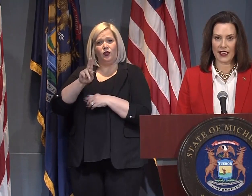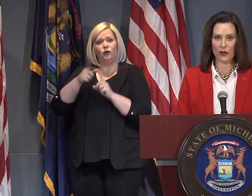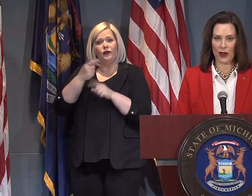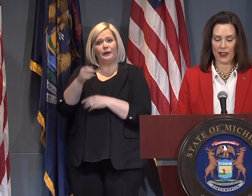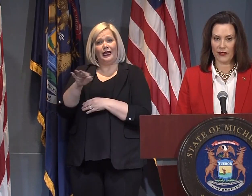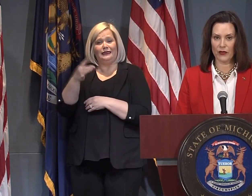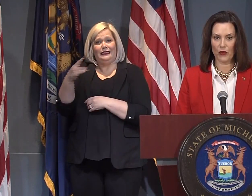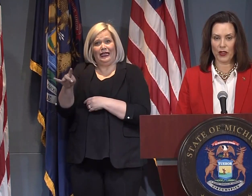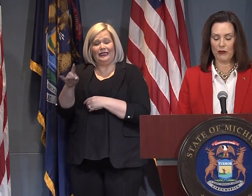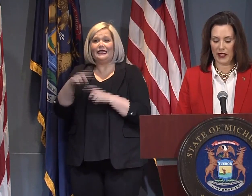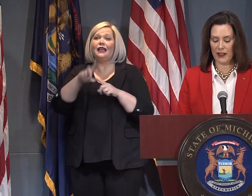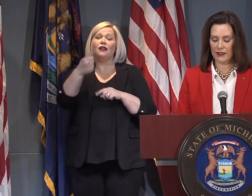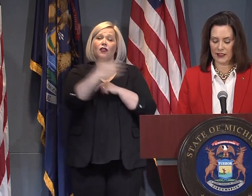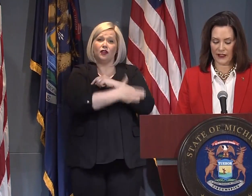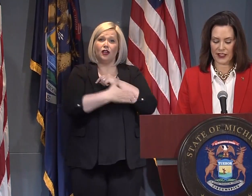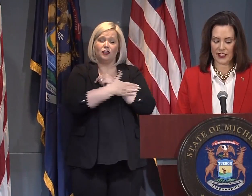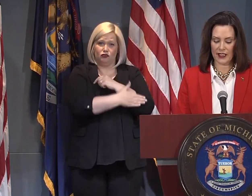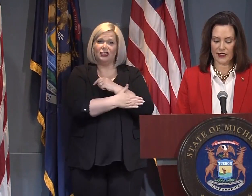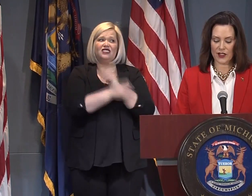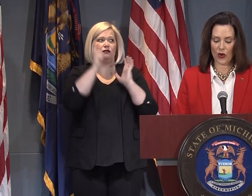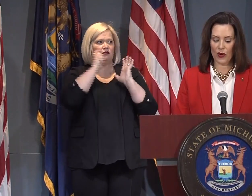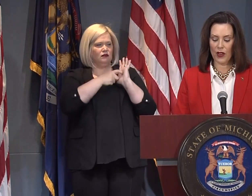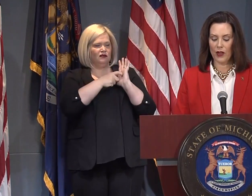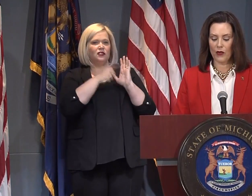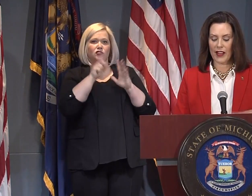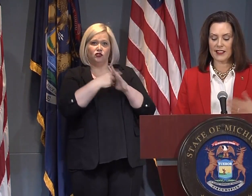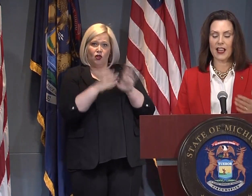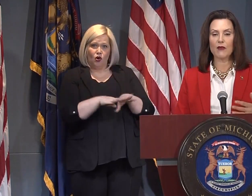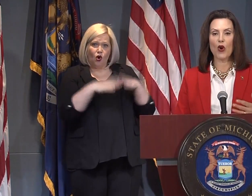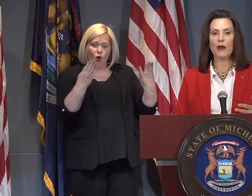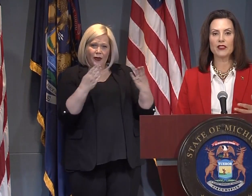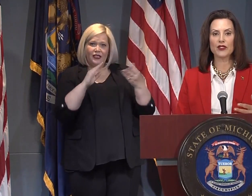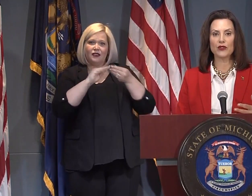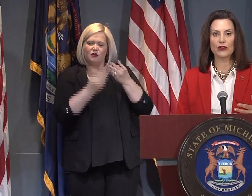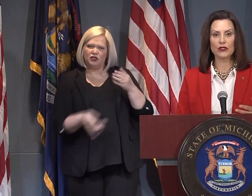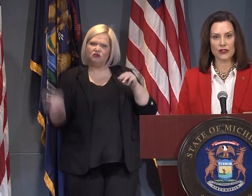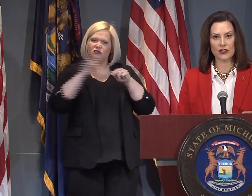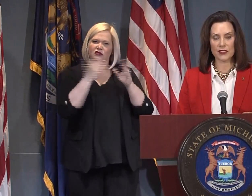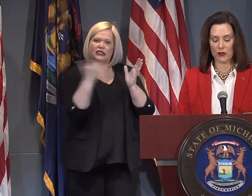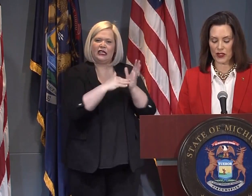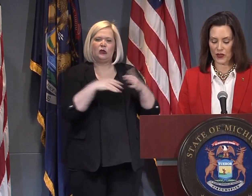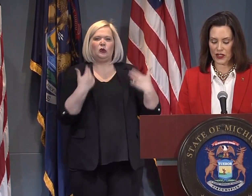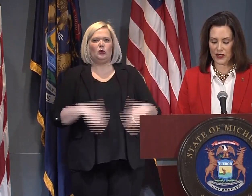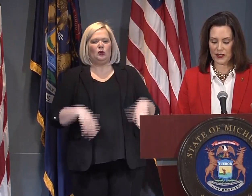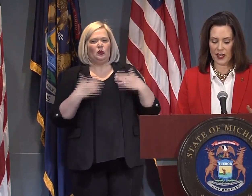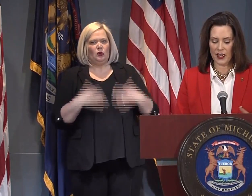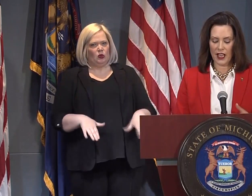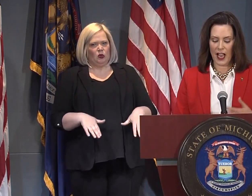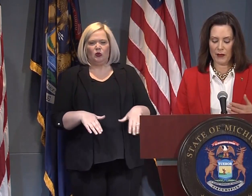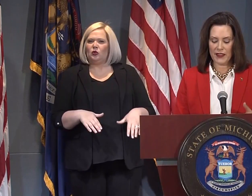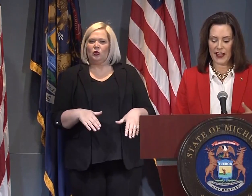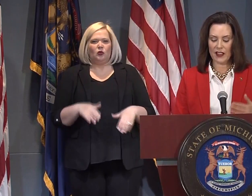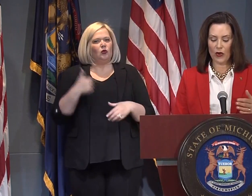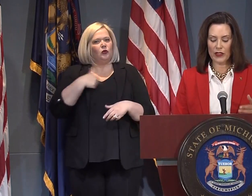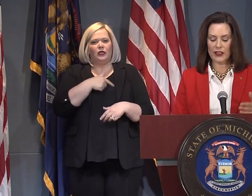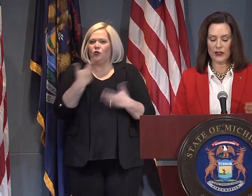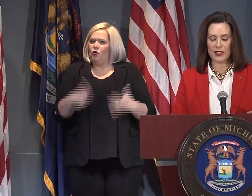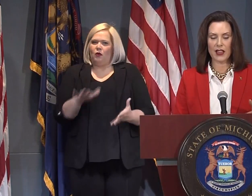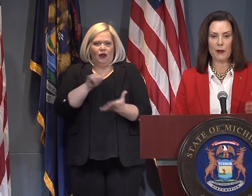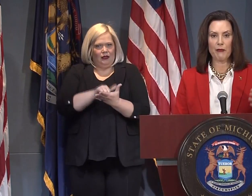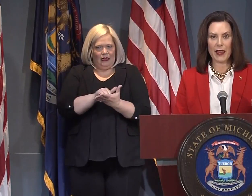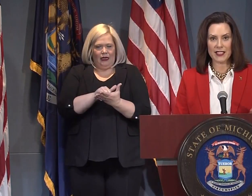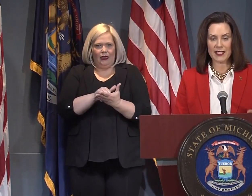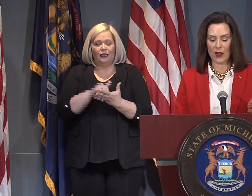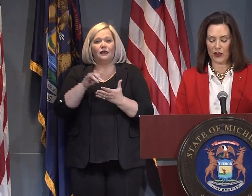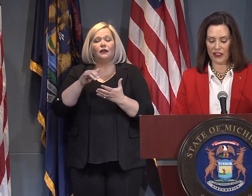now, a second wave would be devastating. So when I say I'm hoping to loosen some restrictions, I mean that I'll only